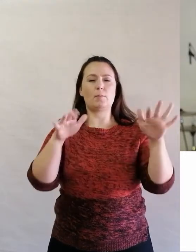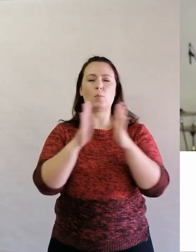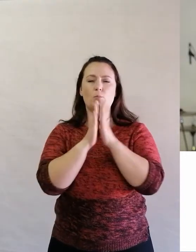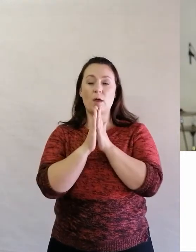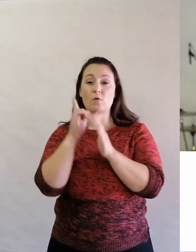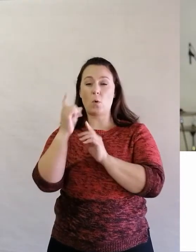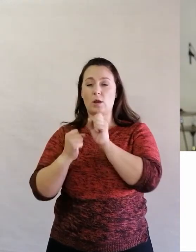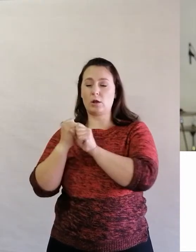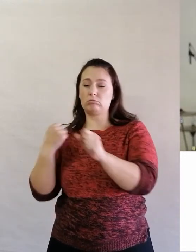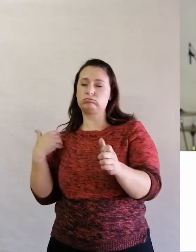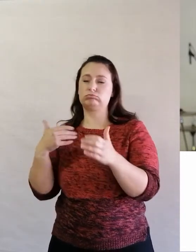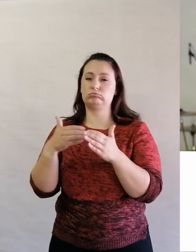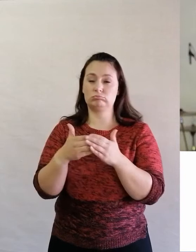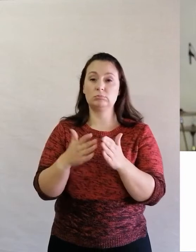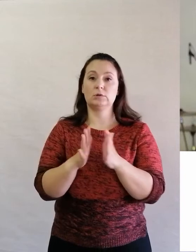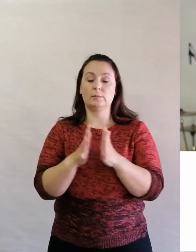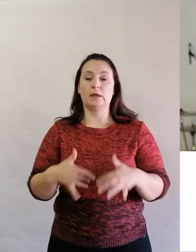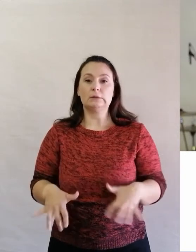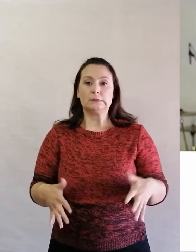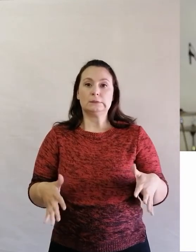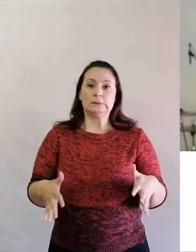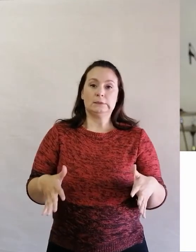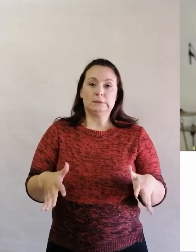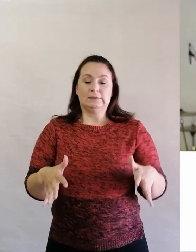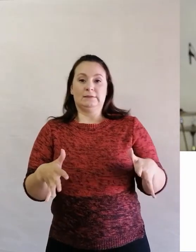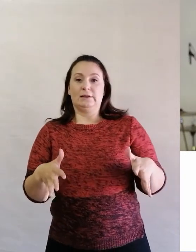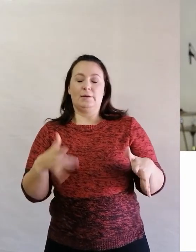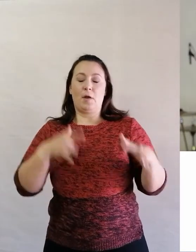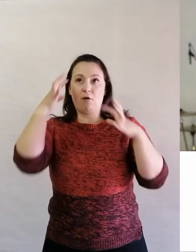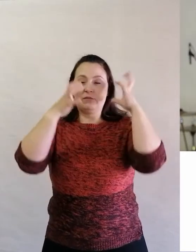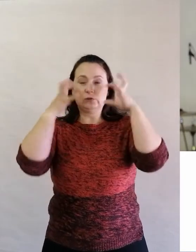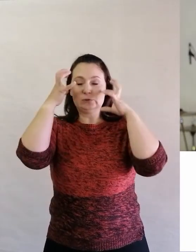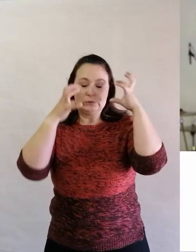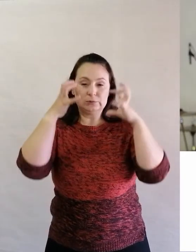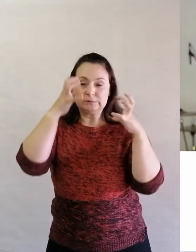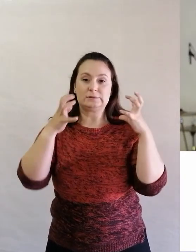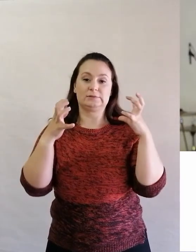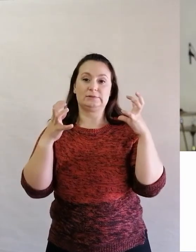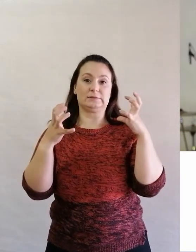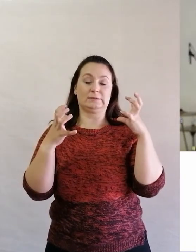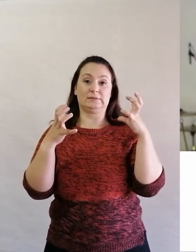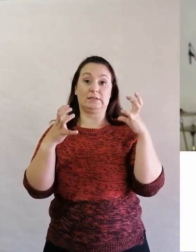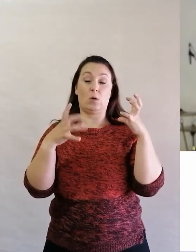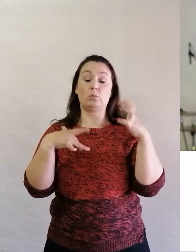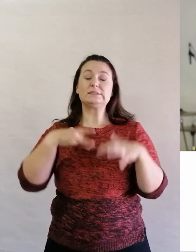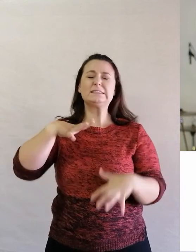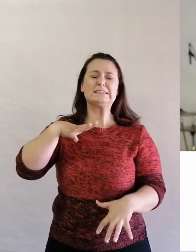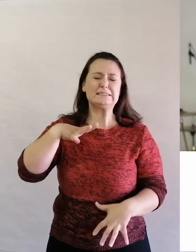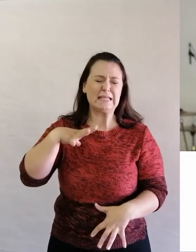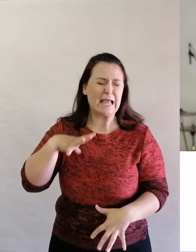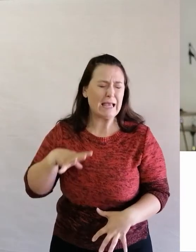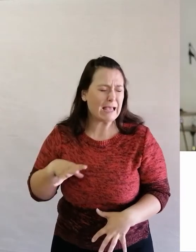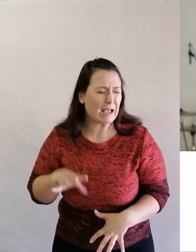year. That was awesome. I remember shaking knees. I remember a confused mind. I remember the desperation inside